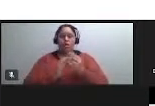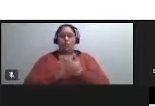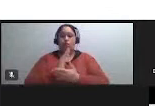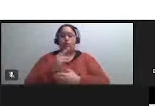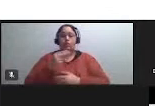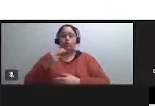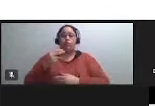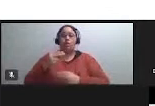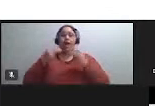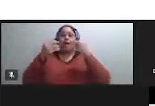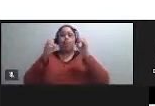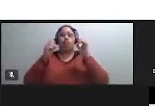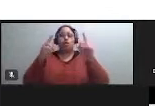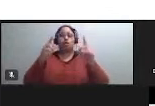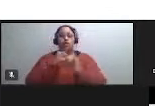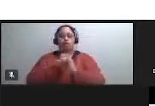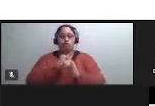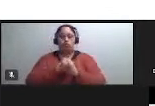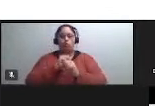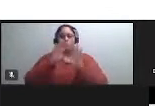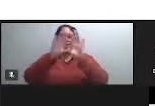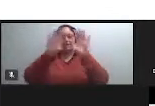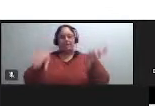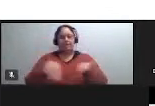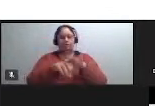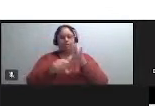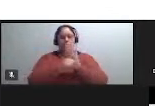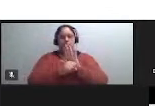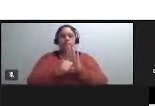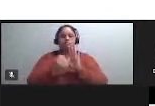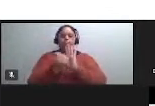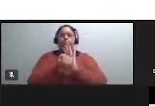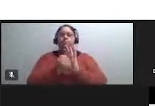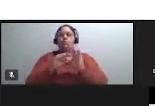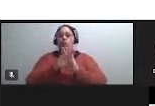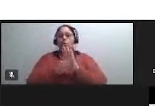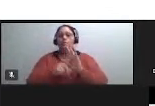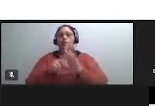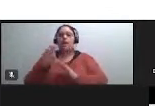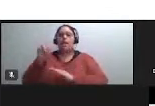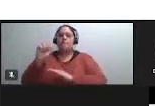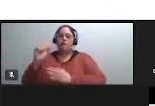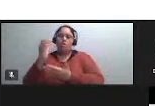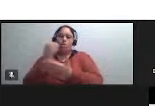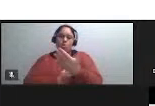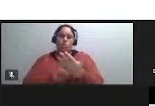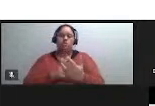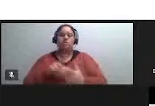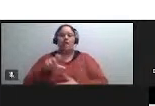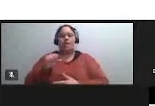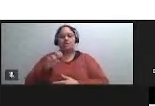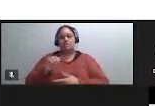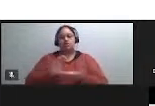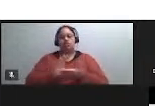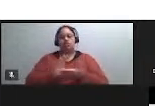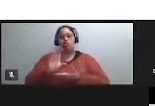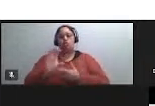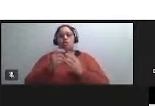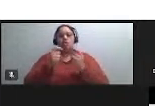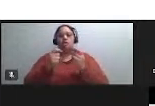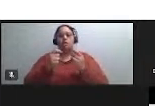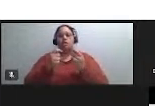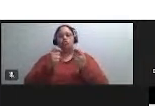higher education institutions, which would be certificate programs as well as master's level courses, LSS donor-funded training, which is mainly